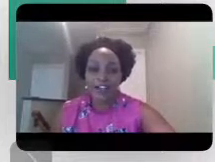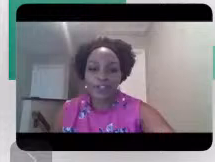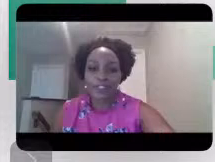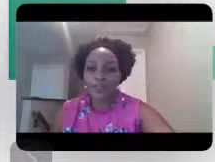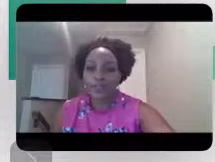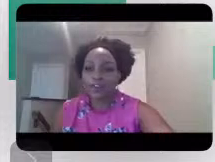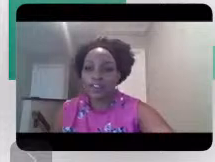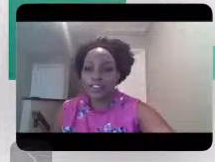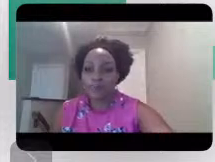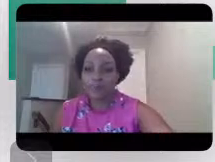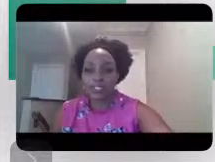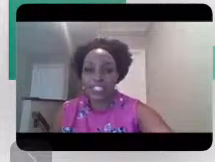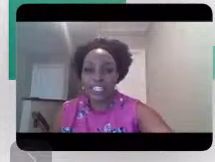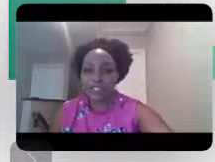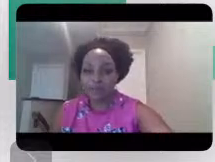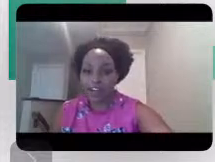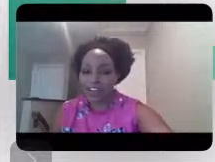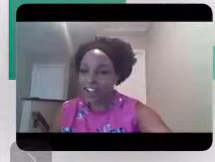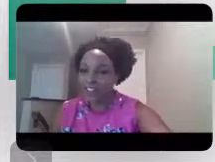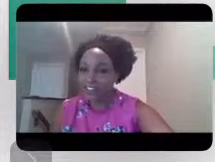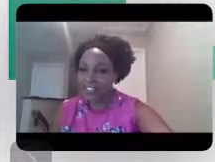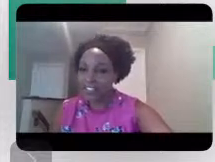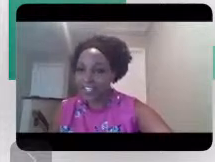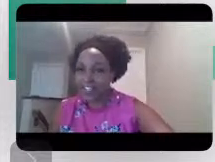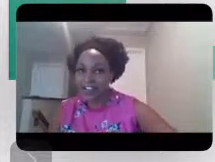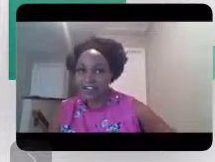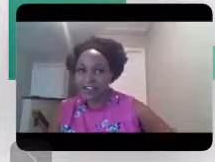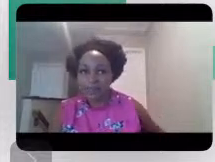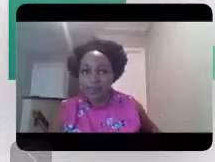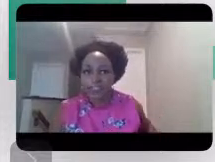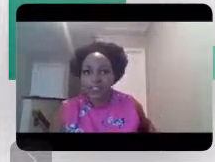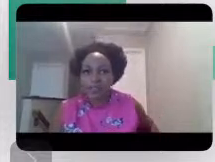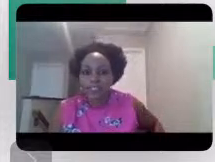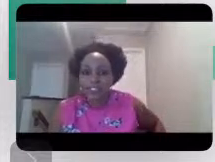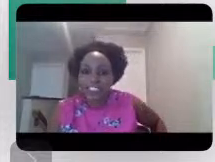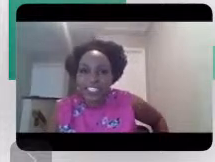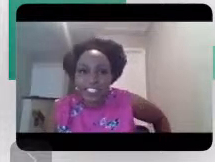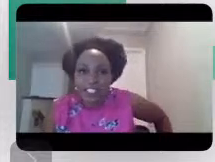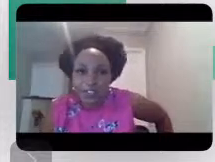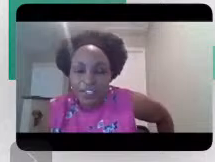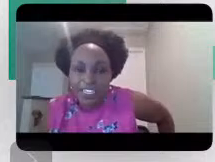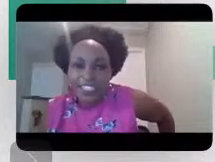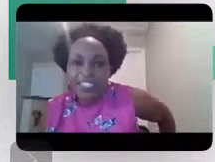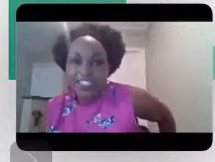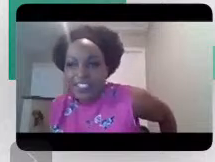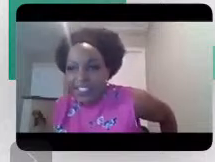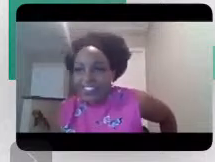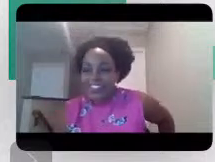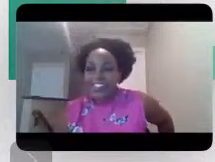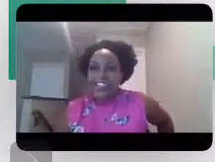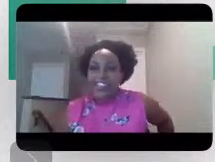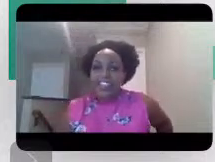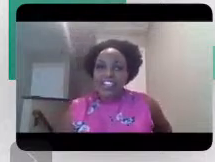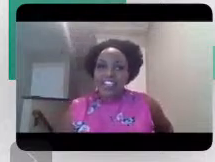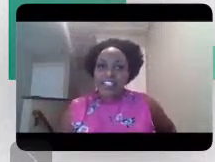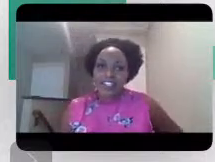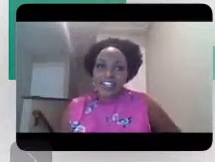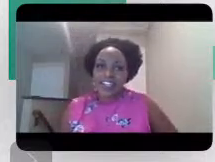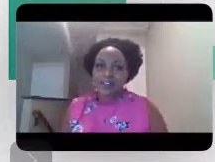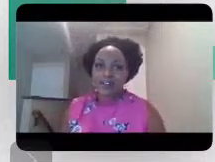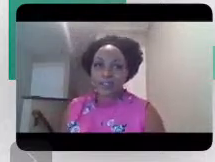I also have a special education background, was a special ed teacher for 18 years.